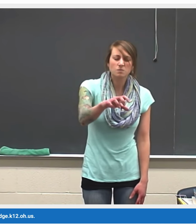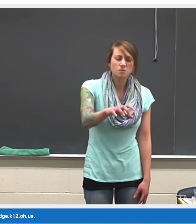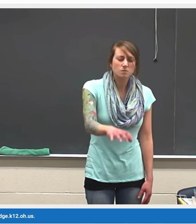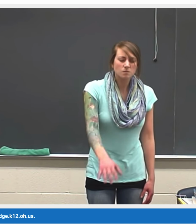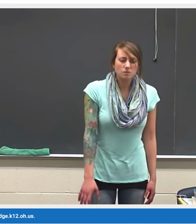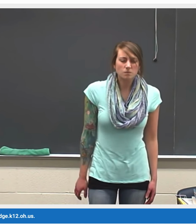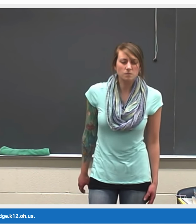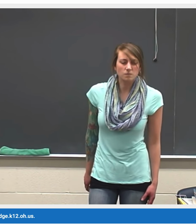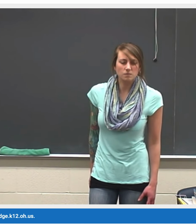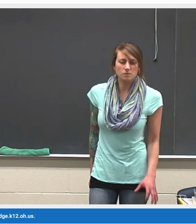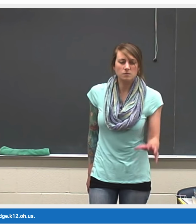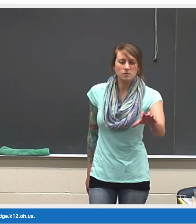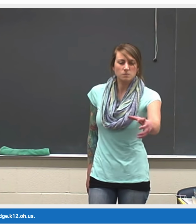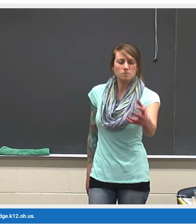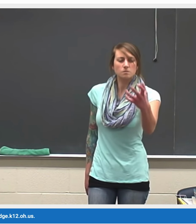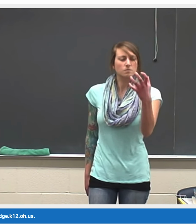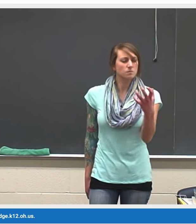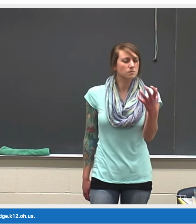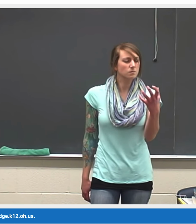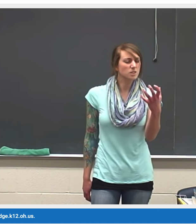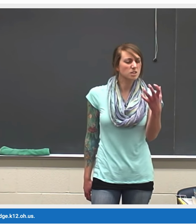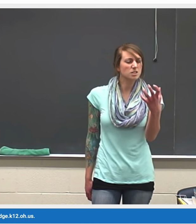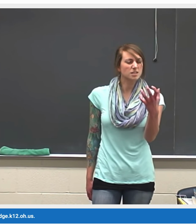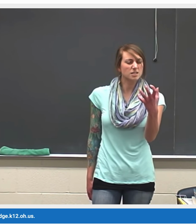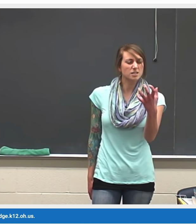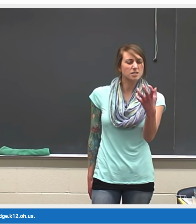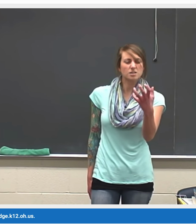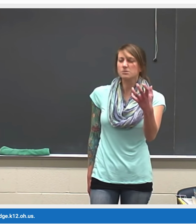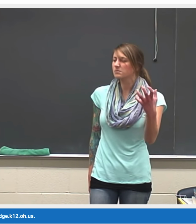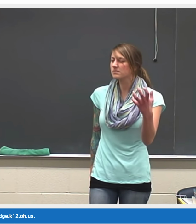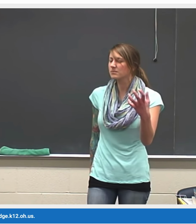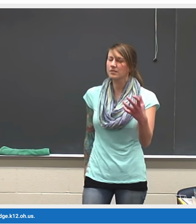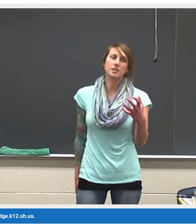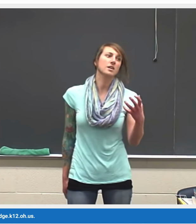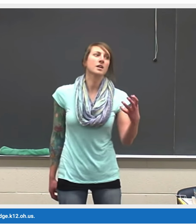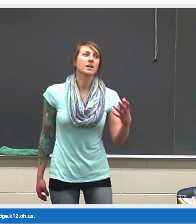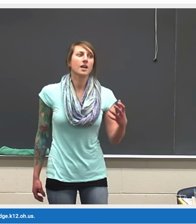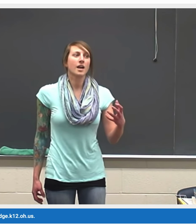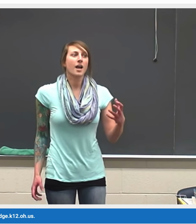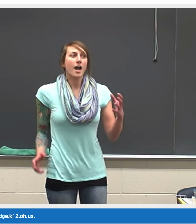The ball rolls in front of him, picks it up,